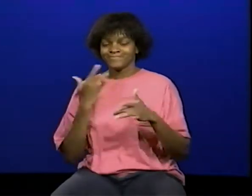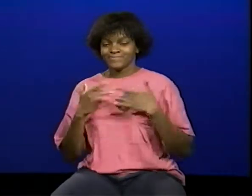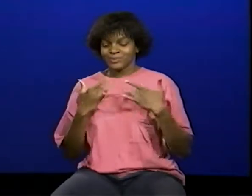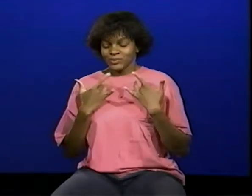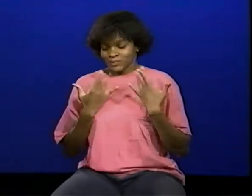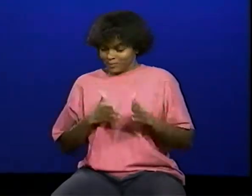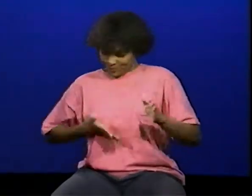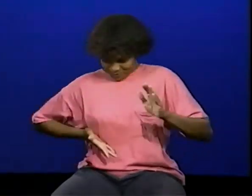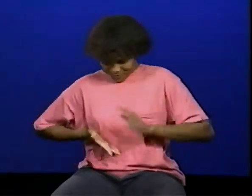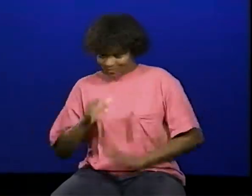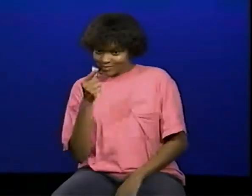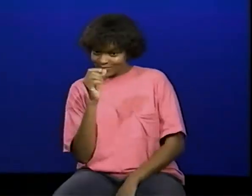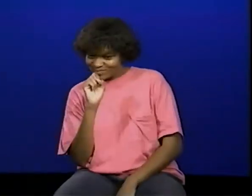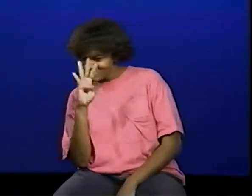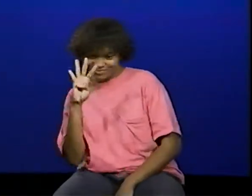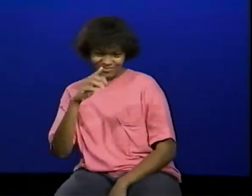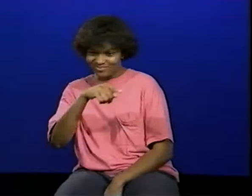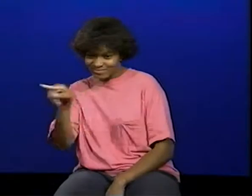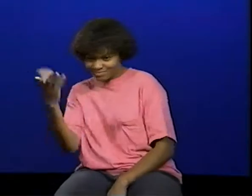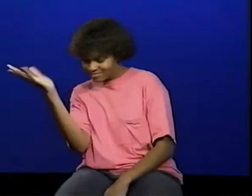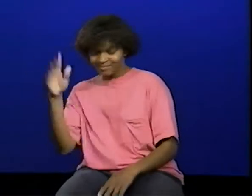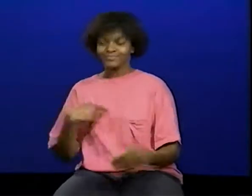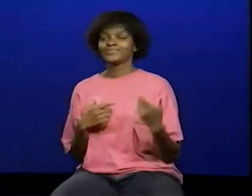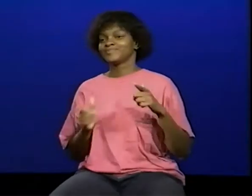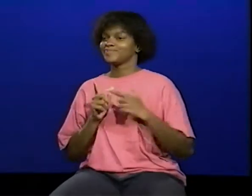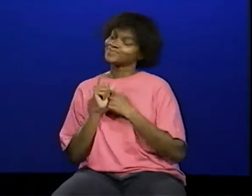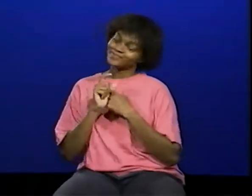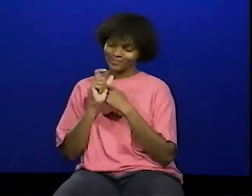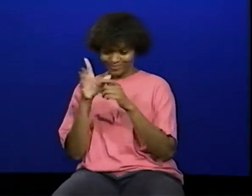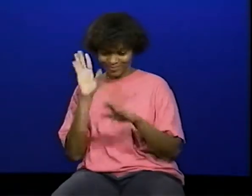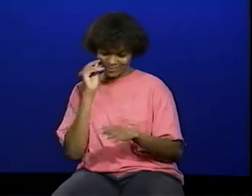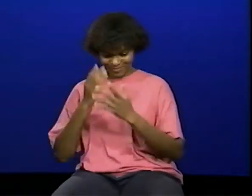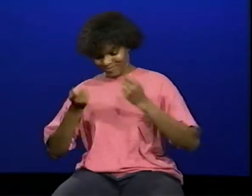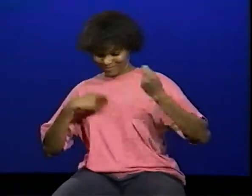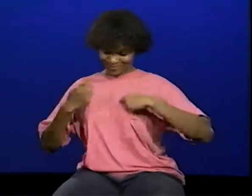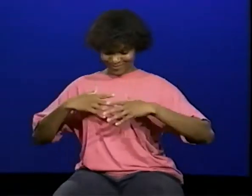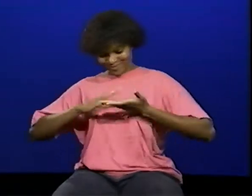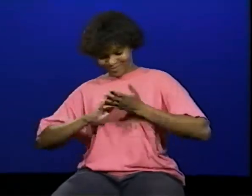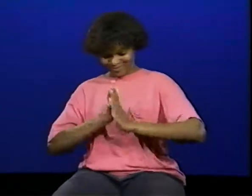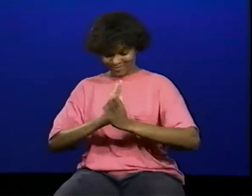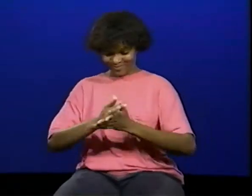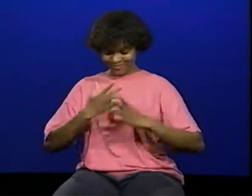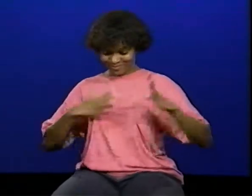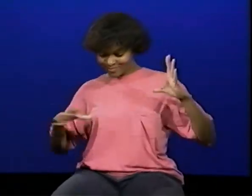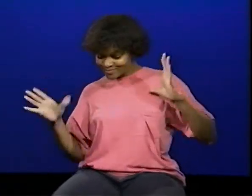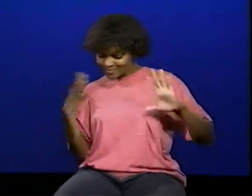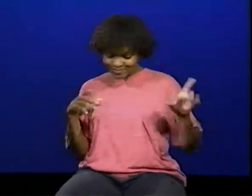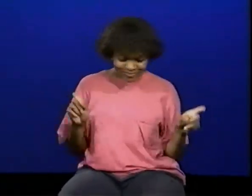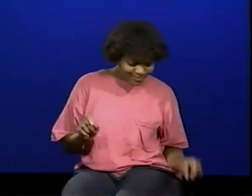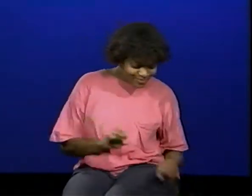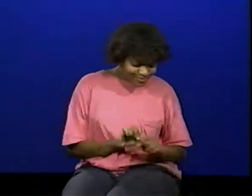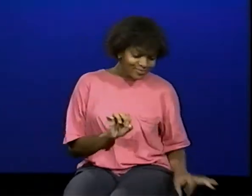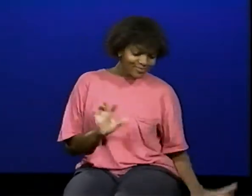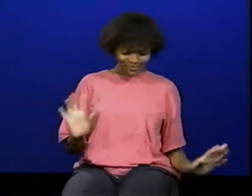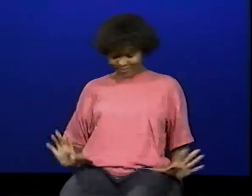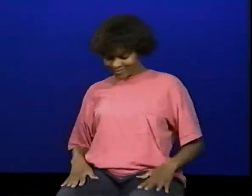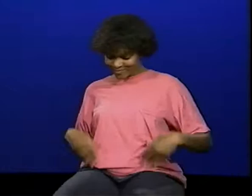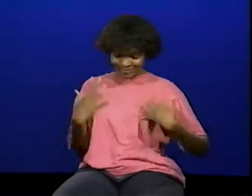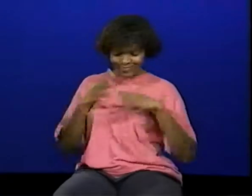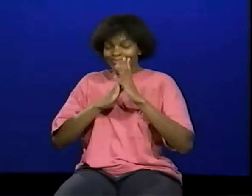at 8:30 in the morning as a GS-4. I was pretty excited because that's kind of good money for a college student. So anyway, I